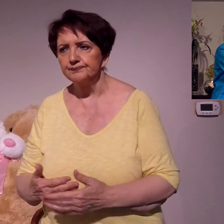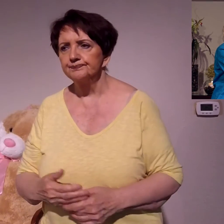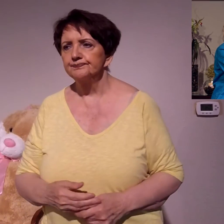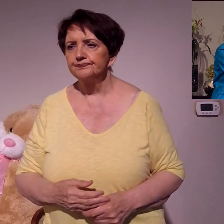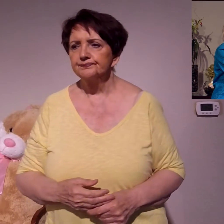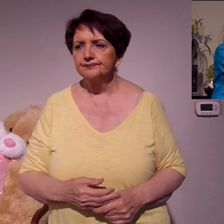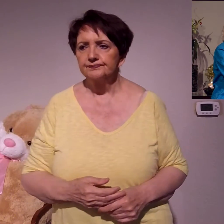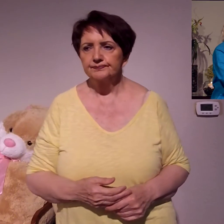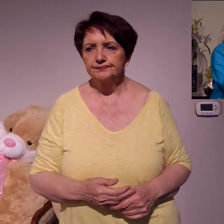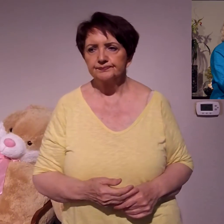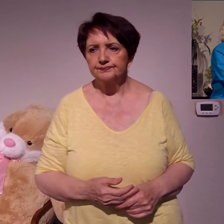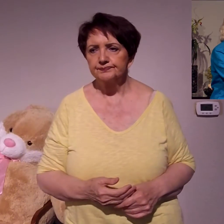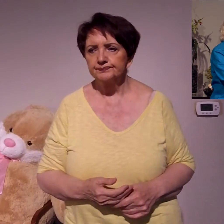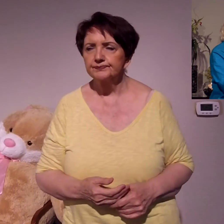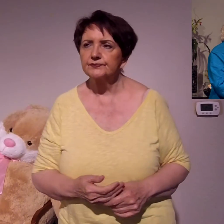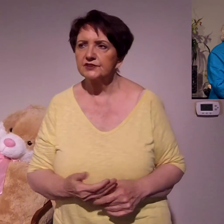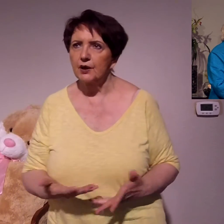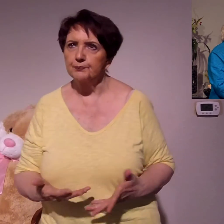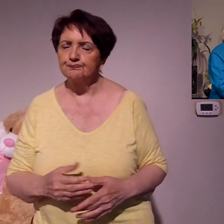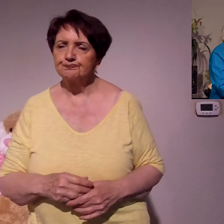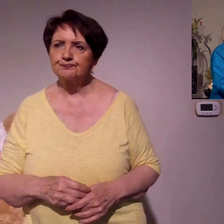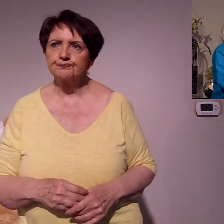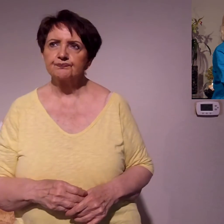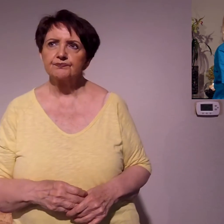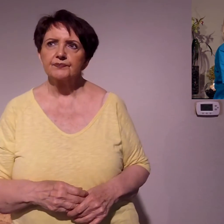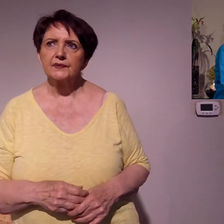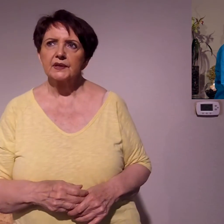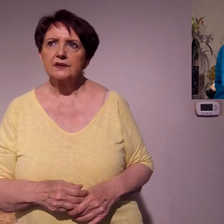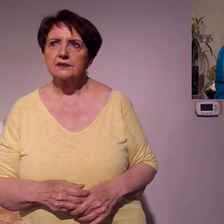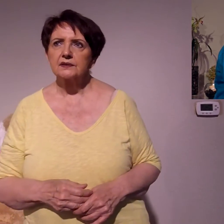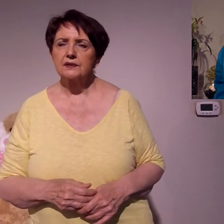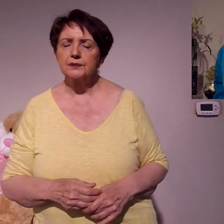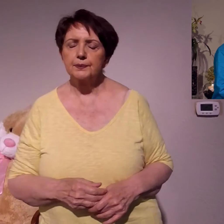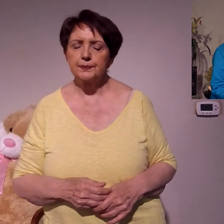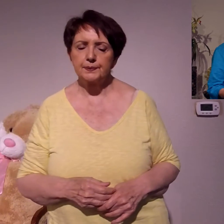It's ridiculous. Right? And